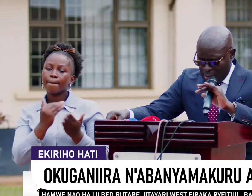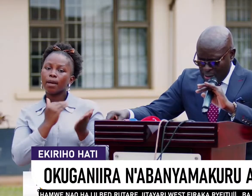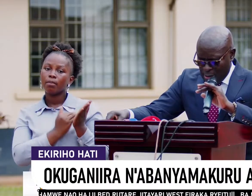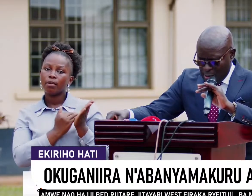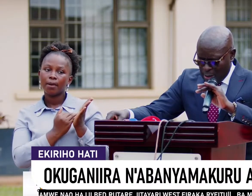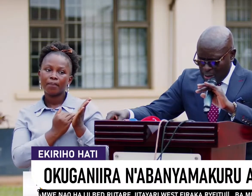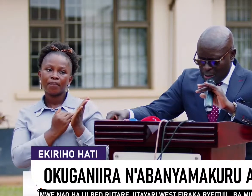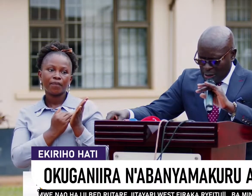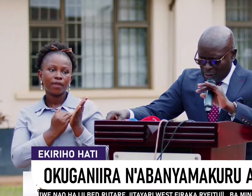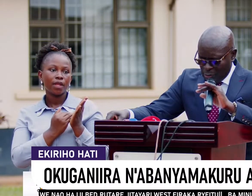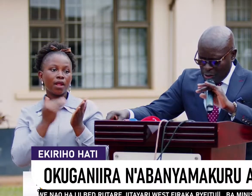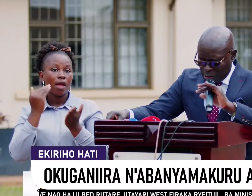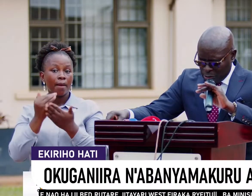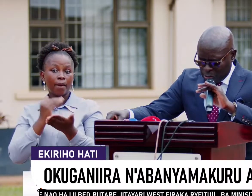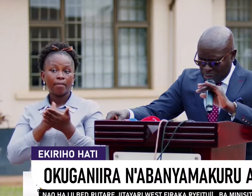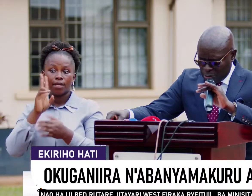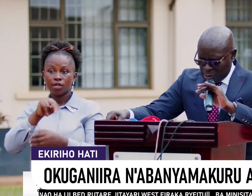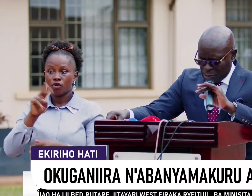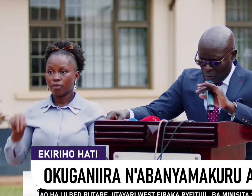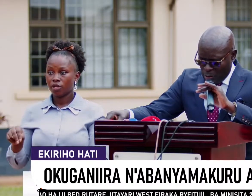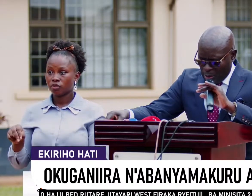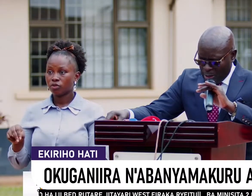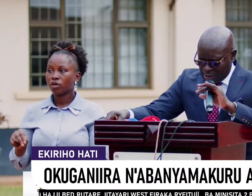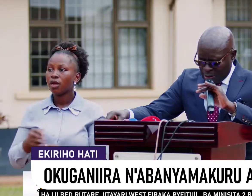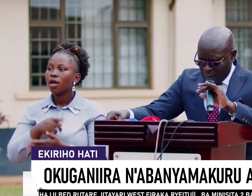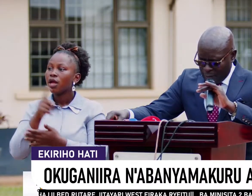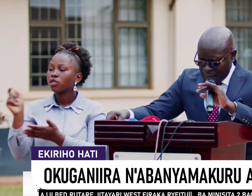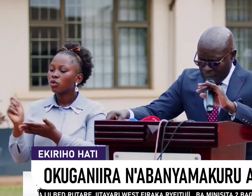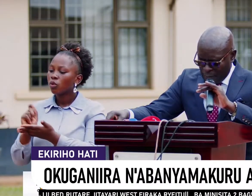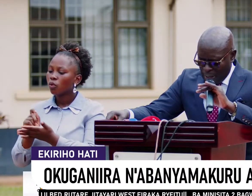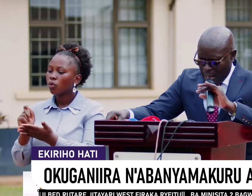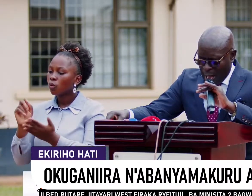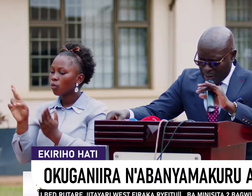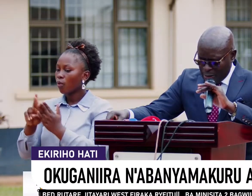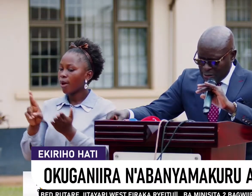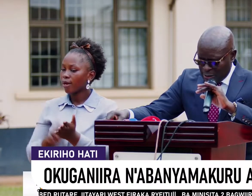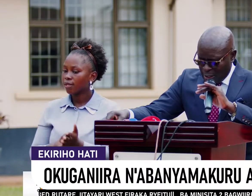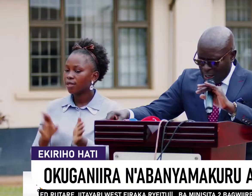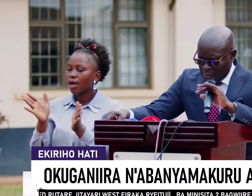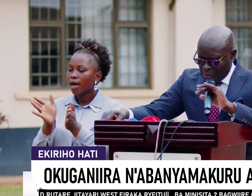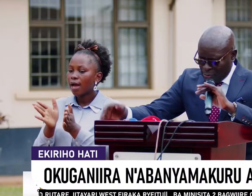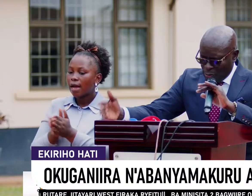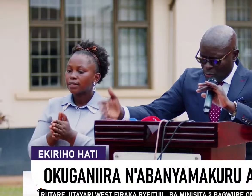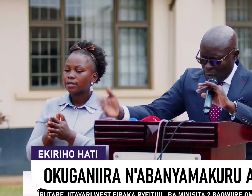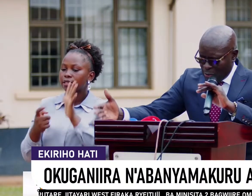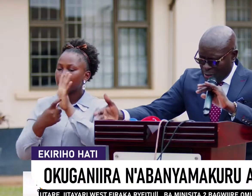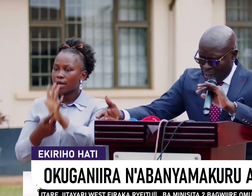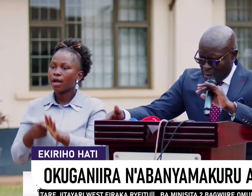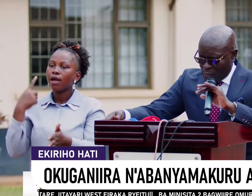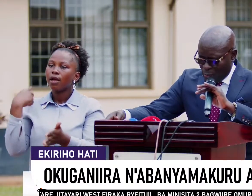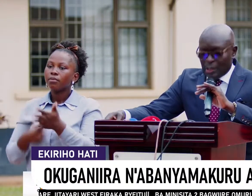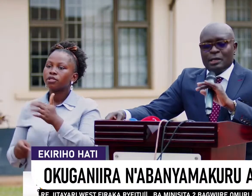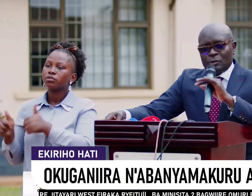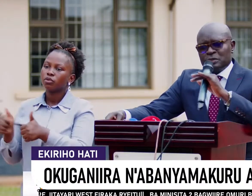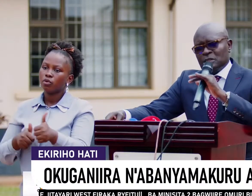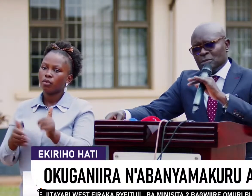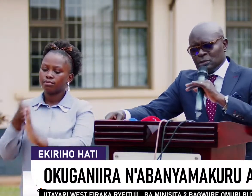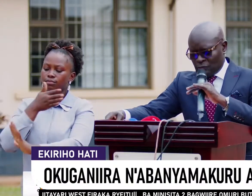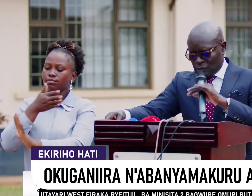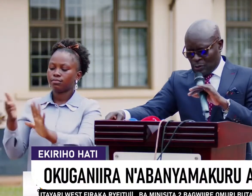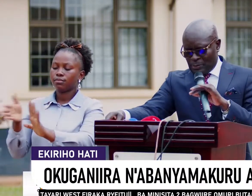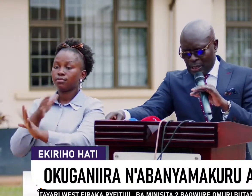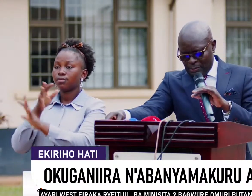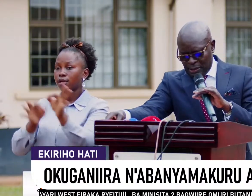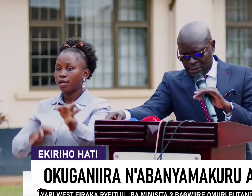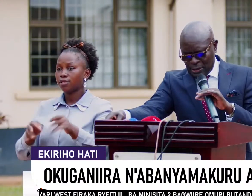Empapula eza nomination zo z'okwewandiisa ate neziraga biki byolina okugoberera gwagenda kwesimba